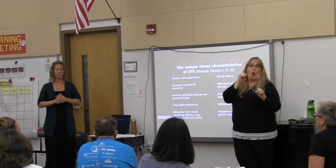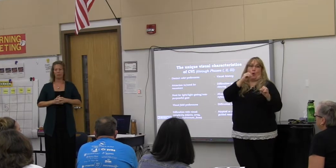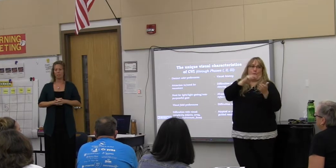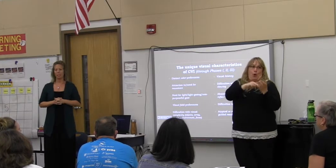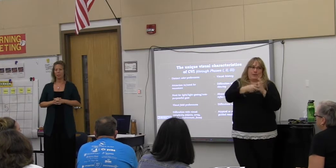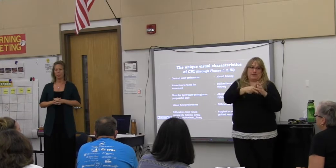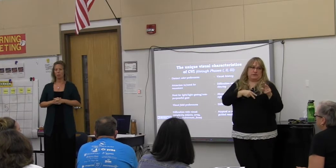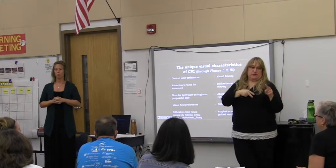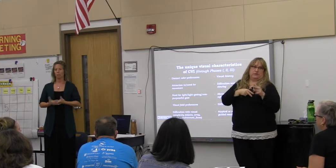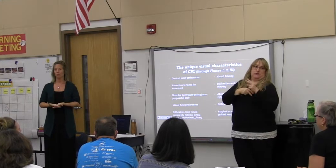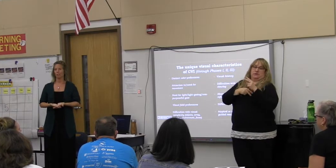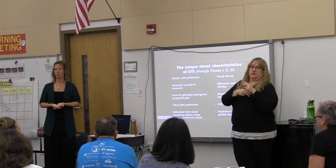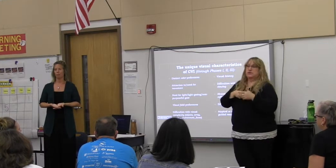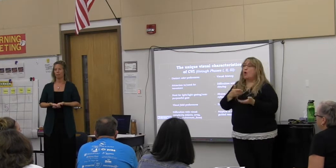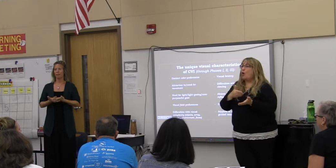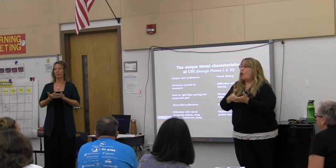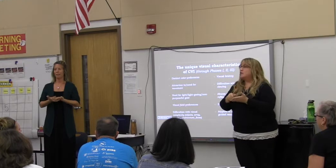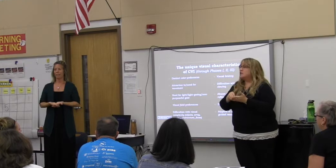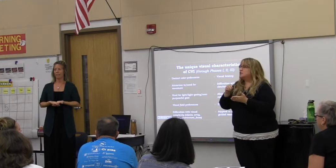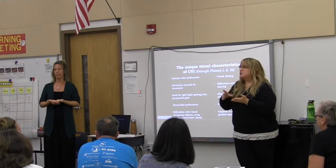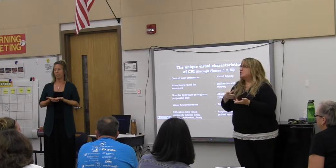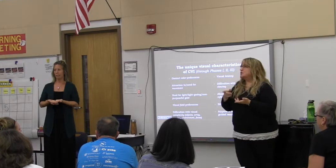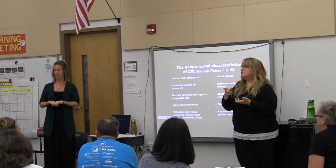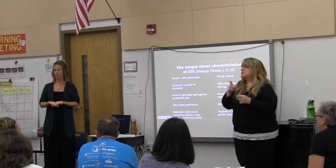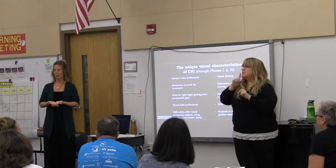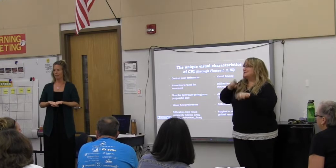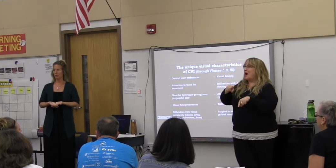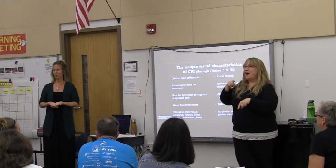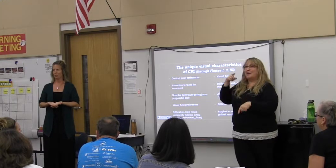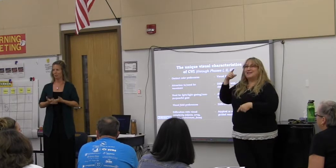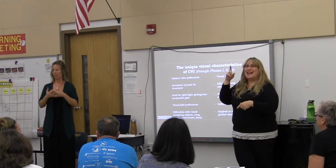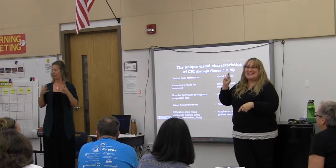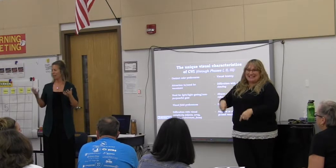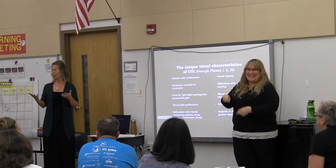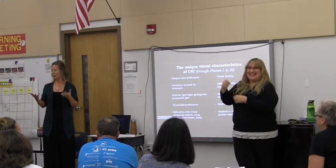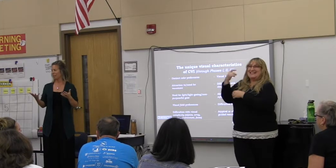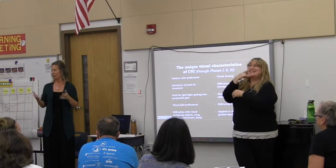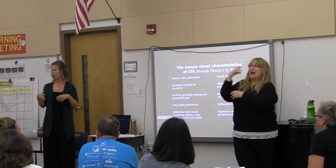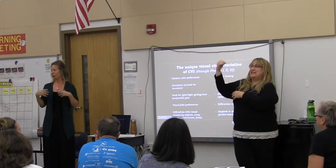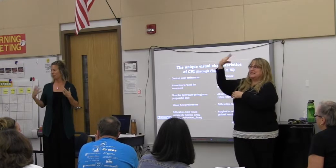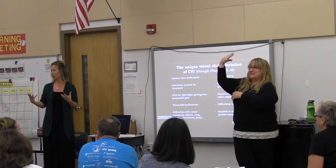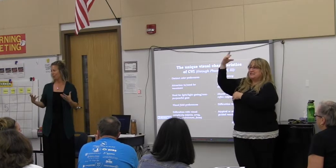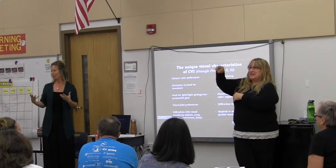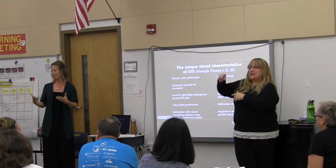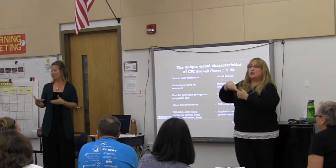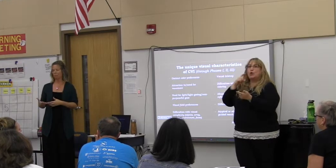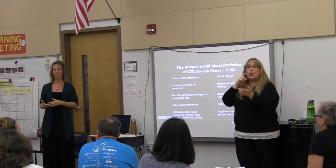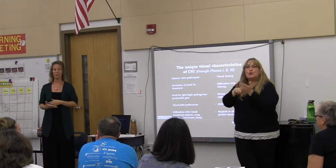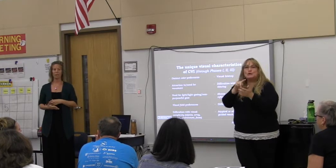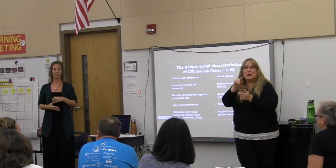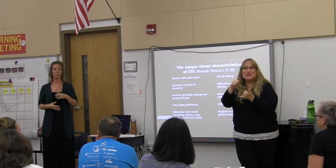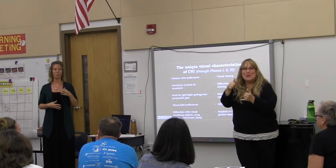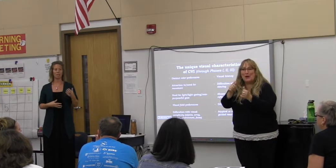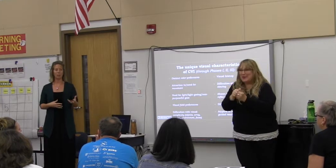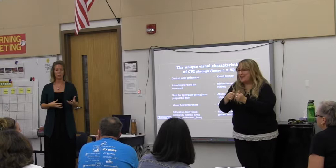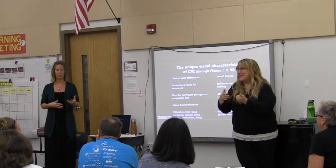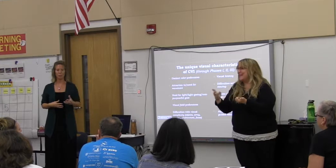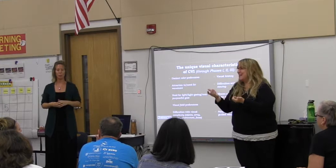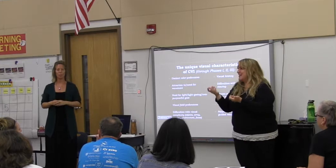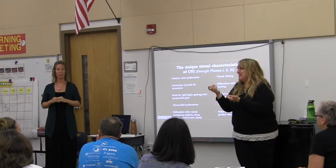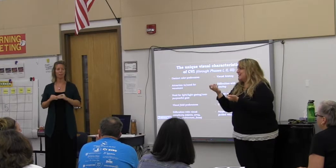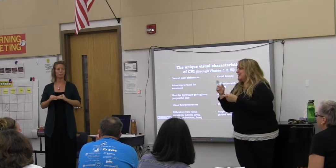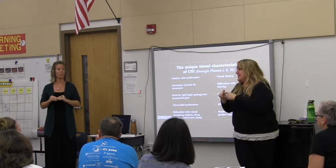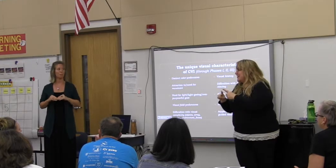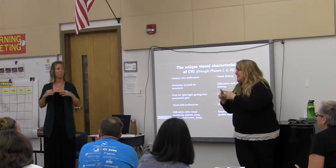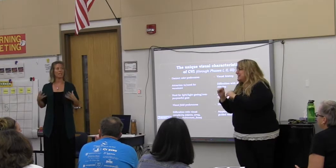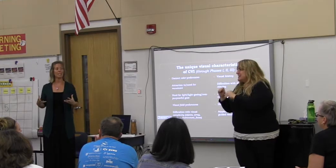A lot of times these kiddos really respond and they need light. So you notice that a lot of these kids, all their toys that they play with, a lot of materials that